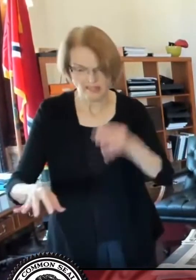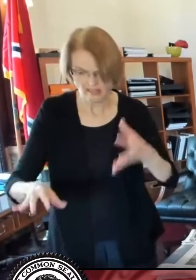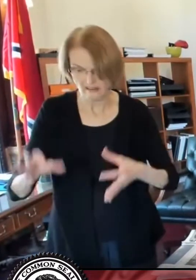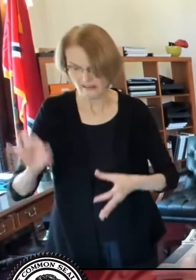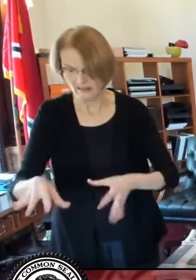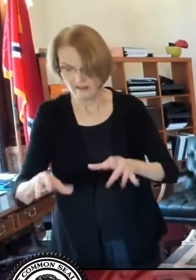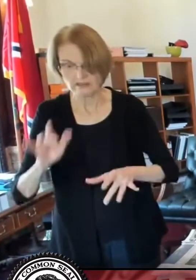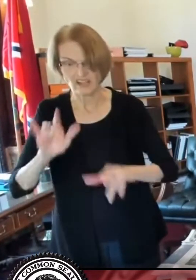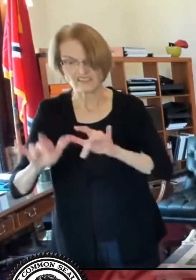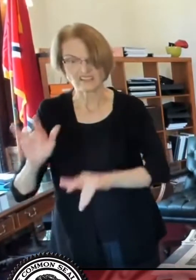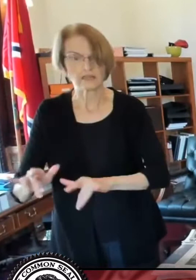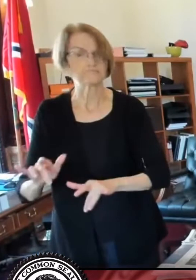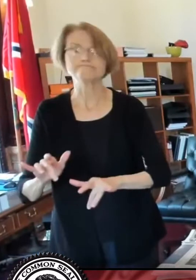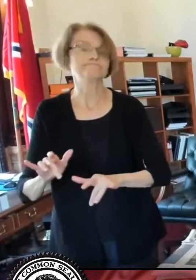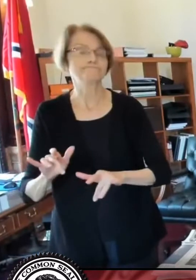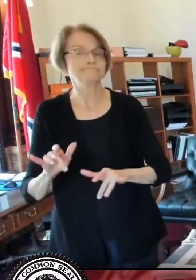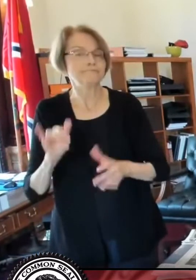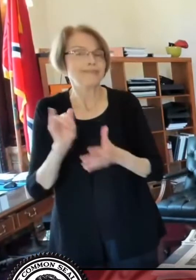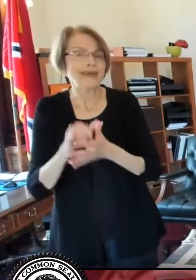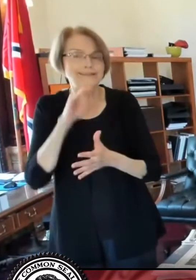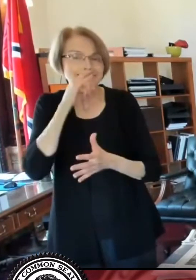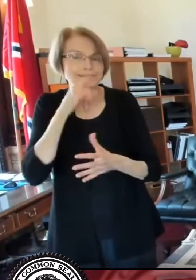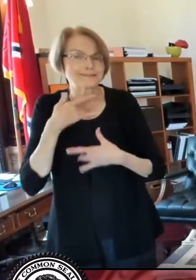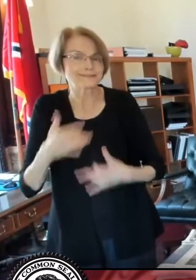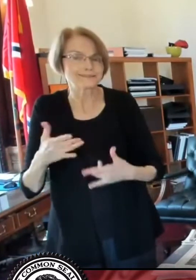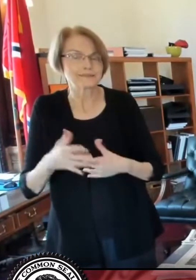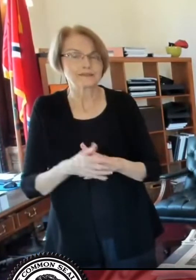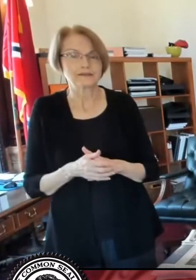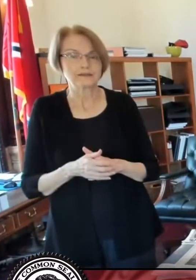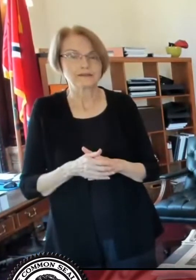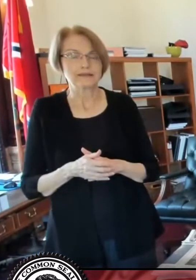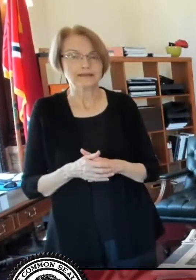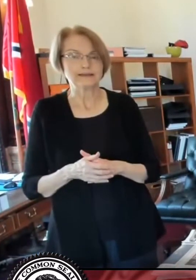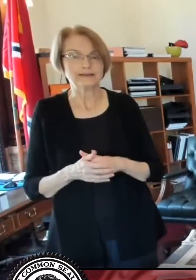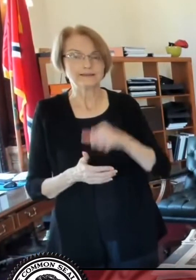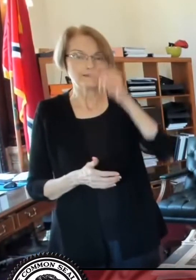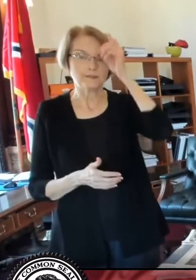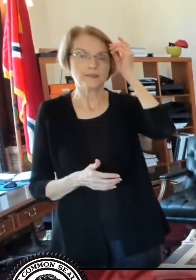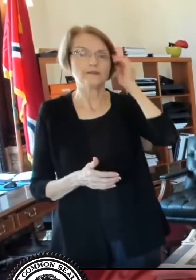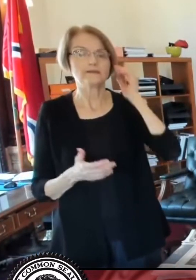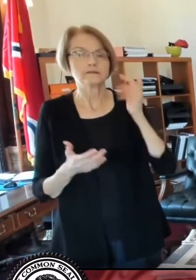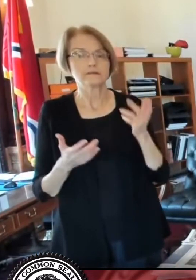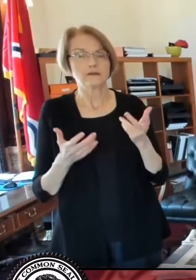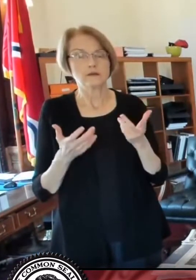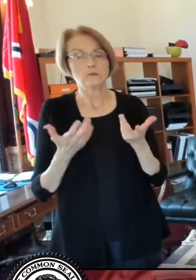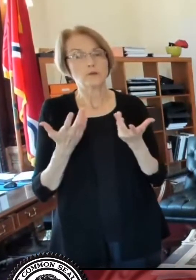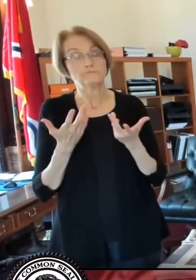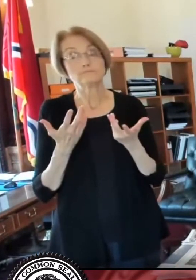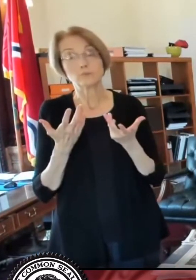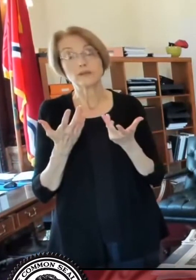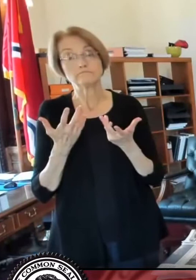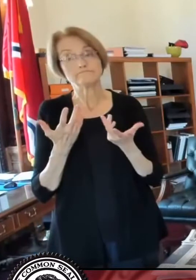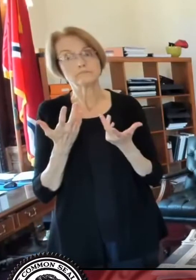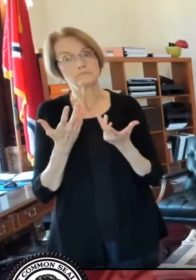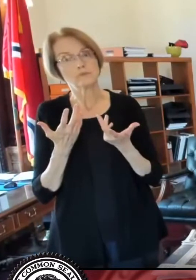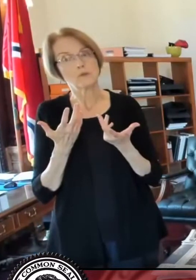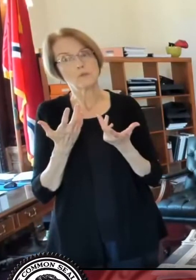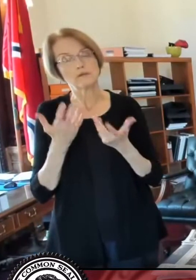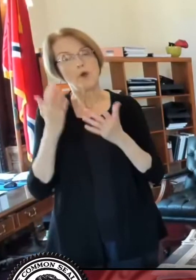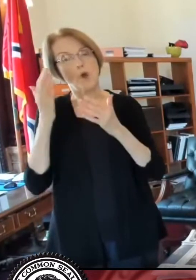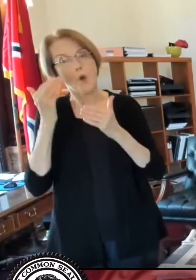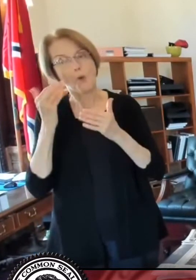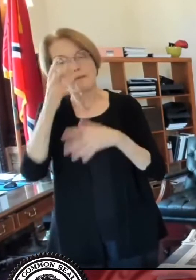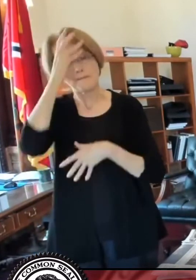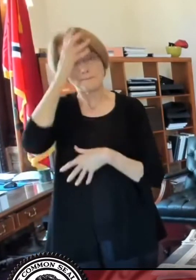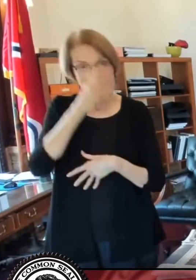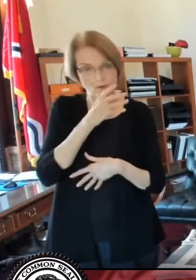find a couple more. I mean, this is just the way it is, So you've got to really, we're relying on parents here and folks